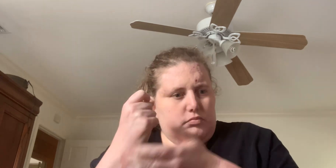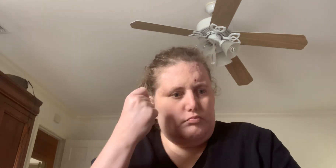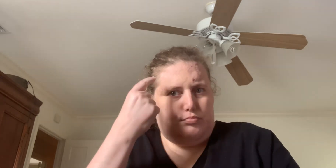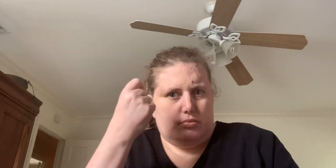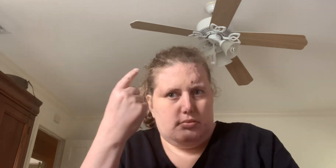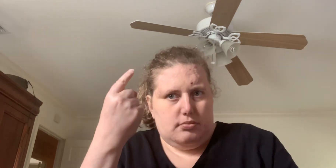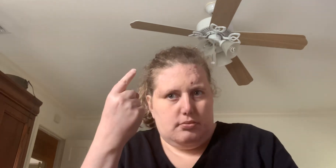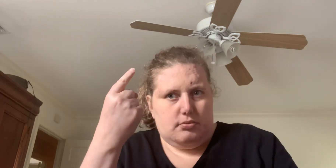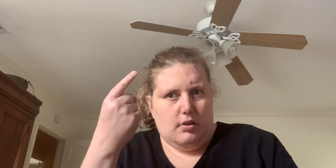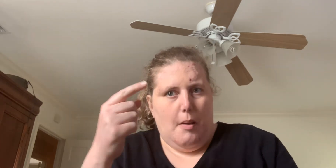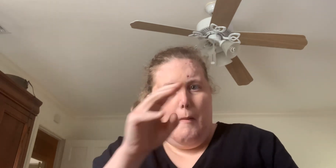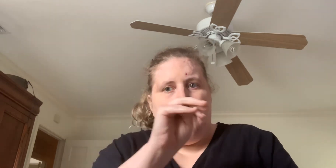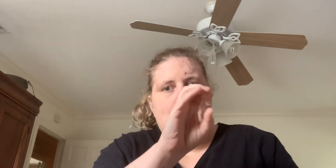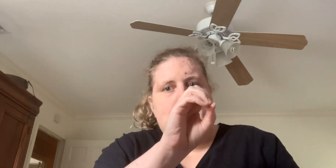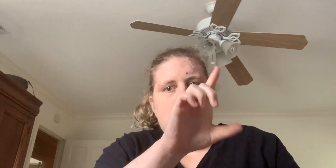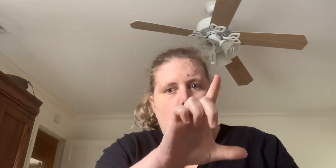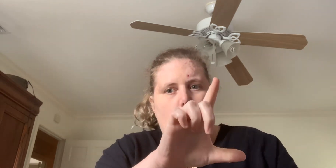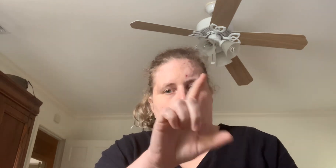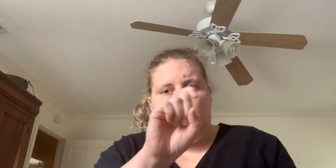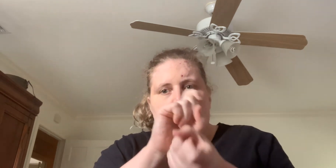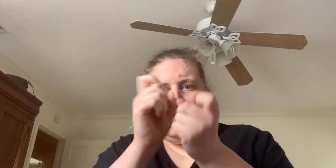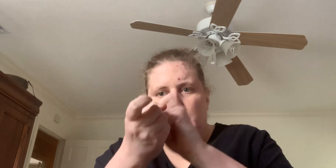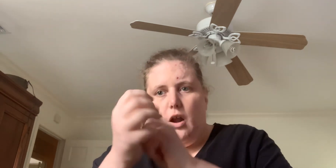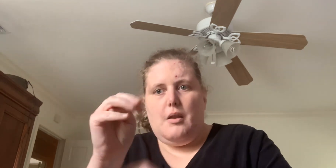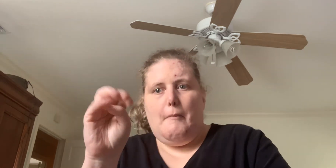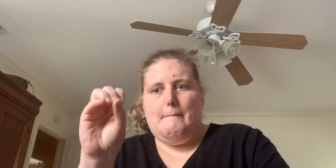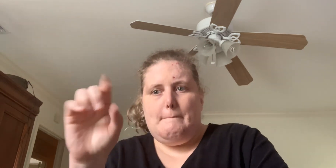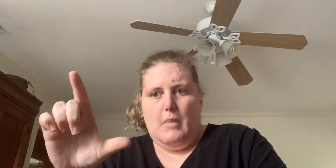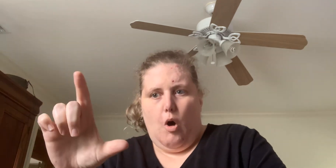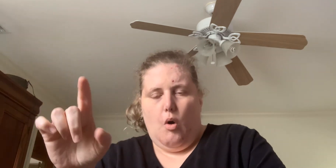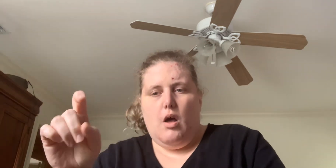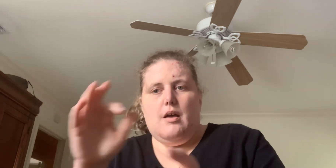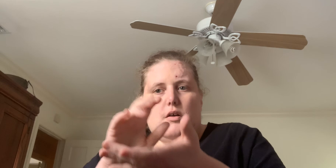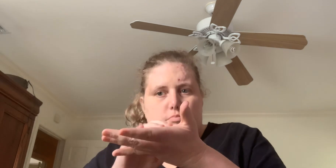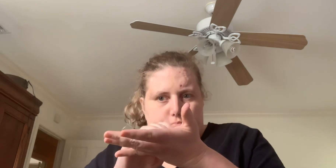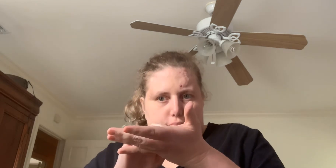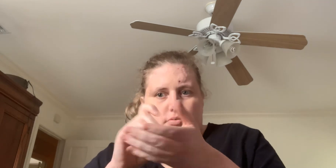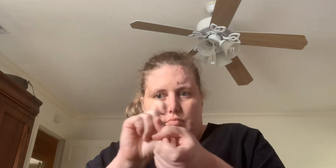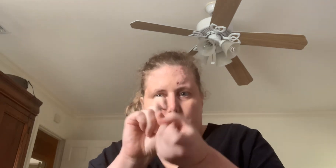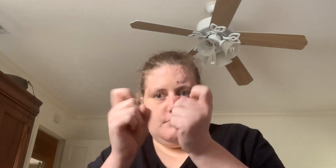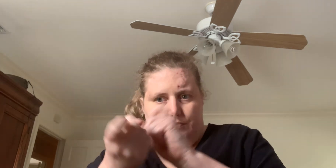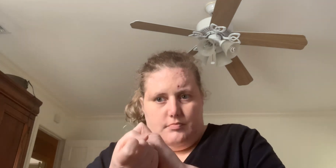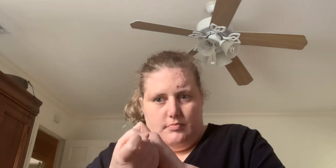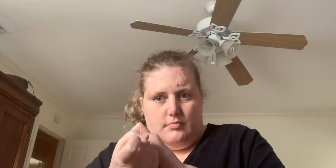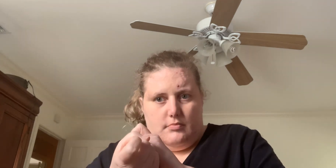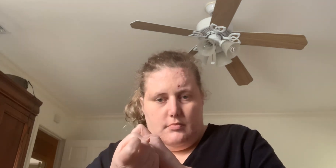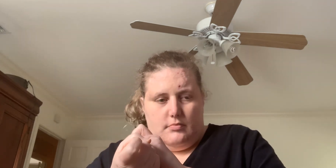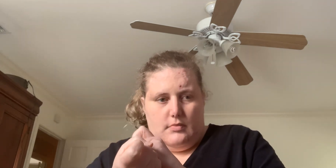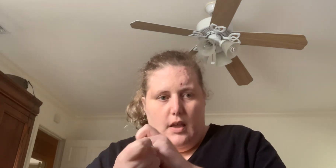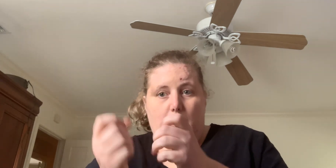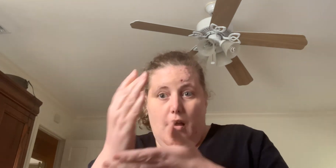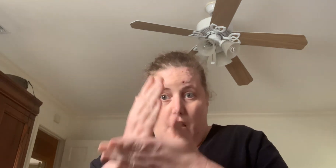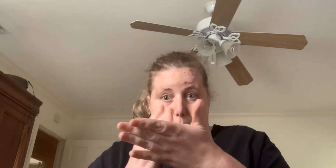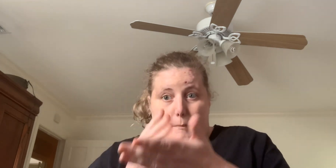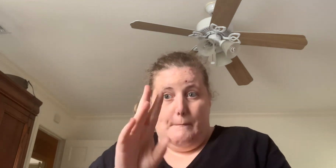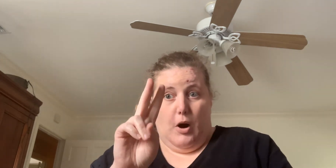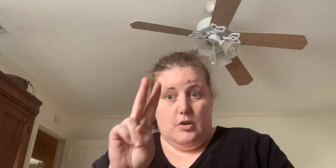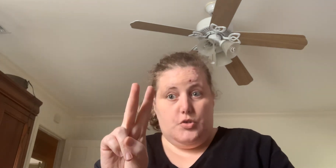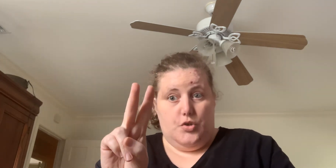mole-to-mole conversions and calculations. In part 2 of this, I'm going to come back